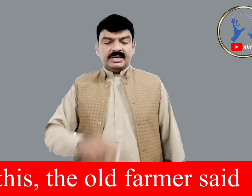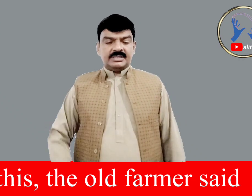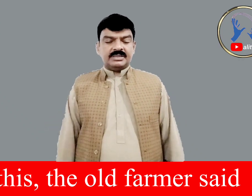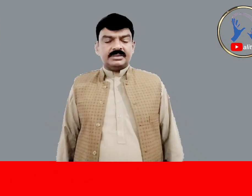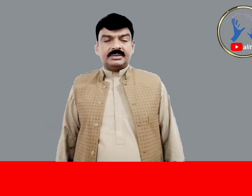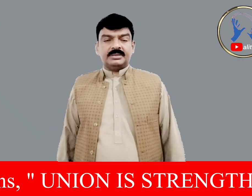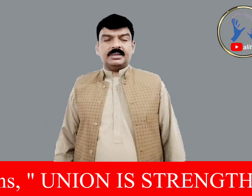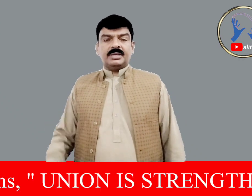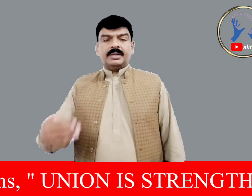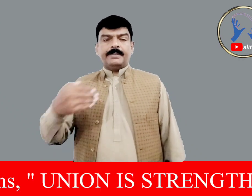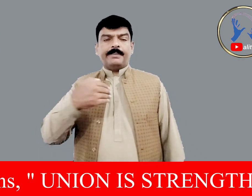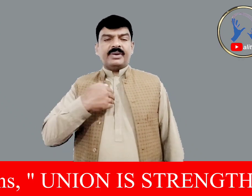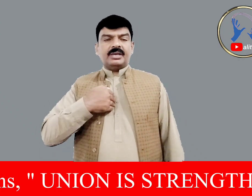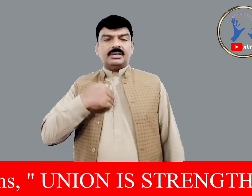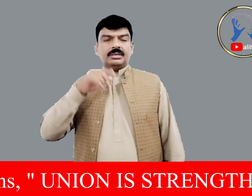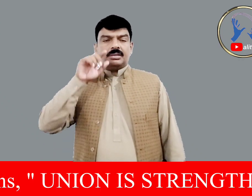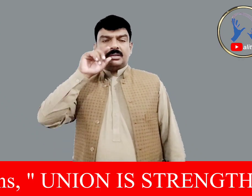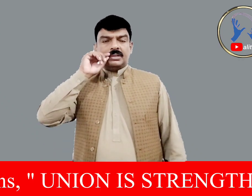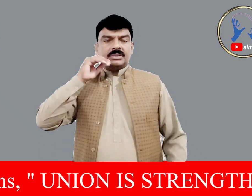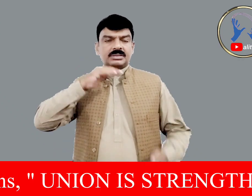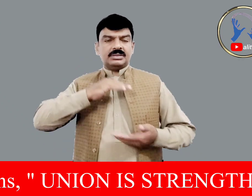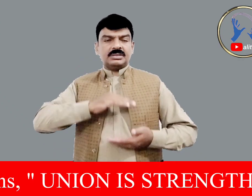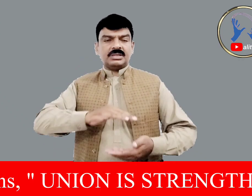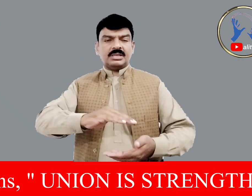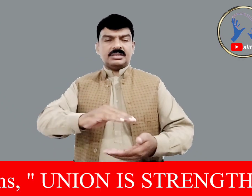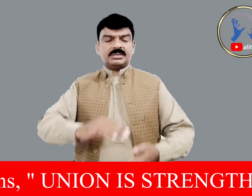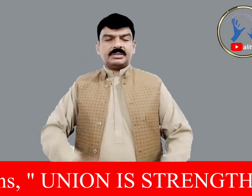said, "My sons,